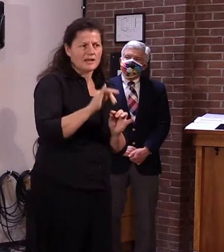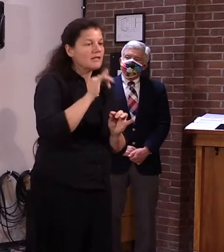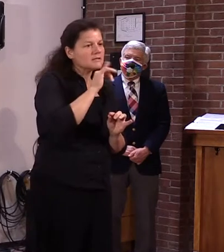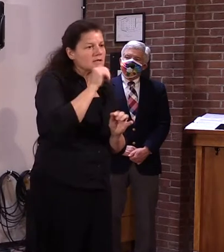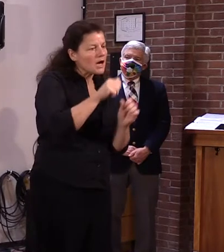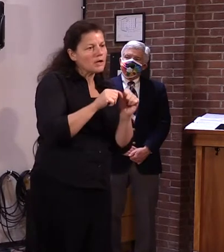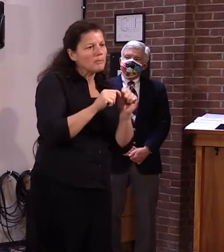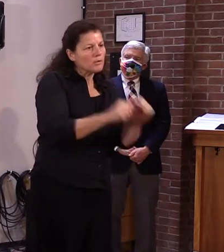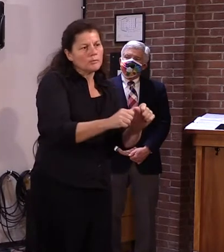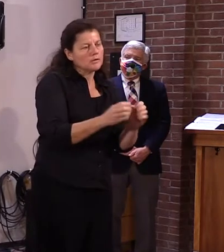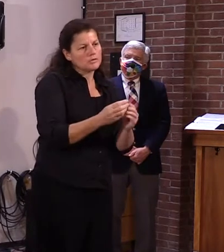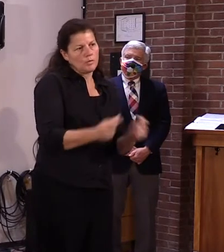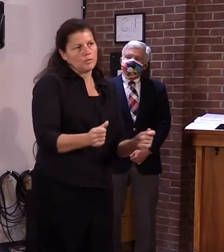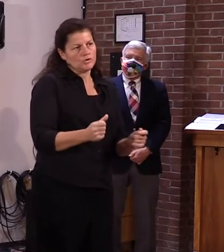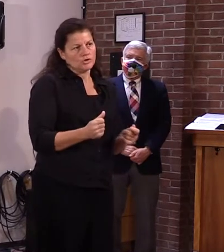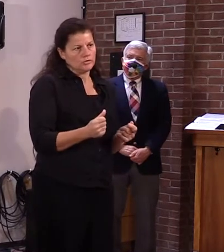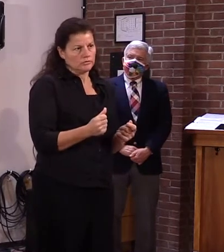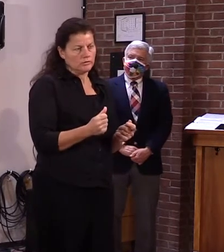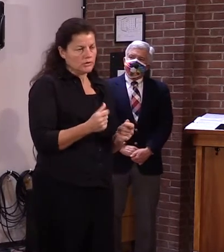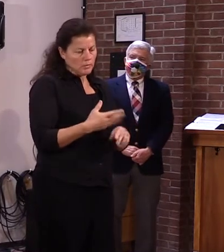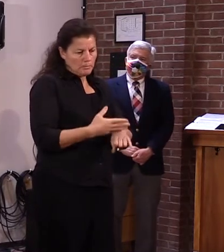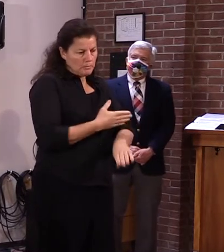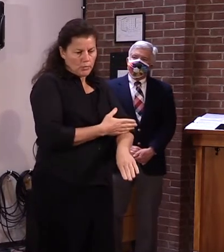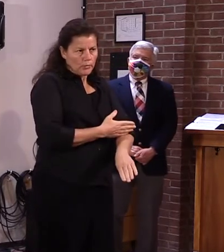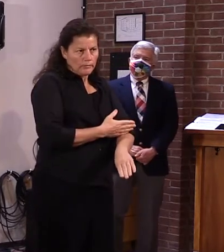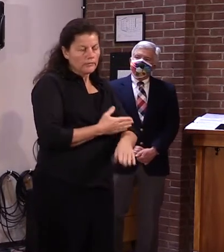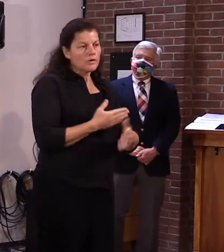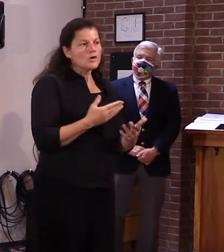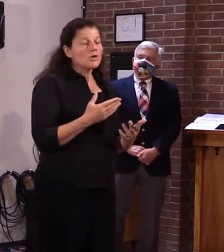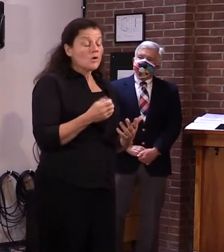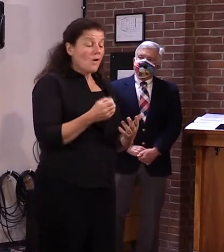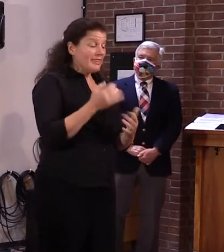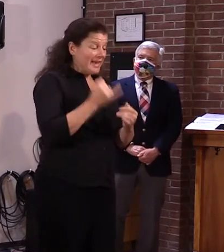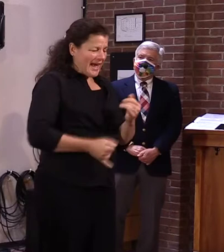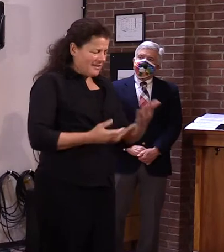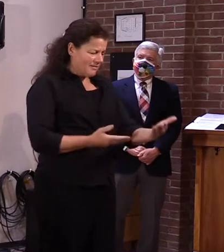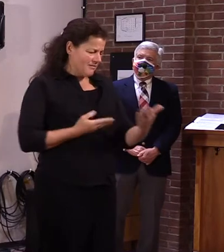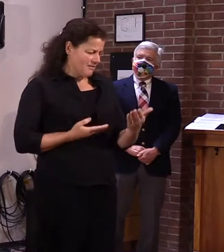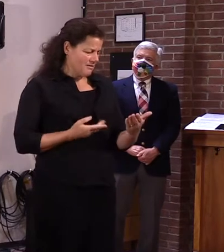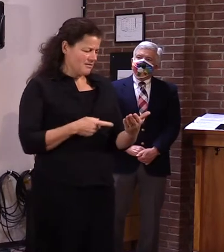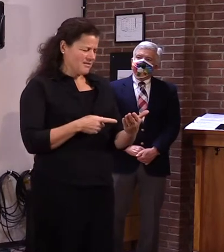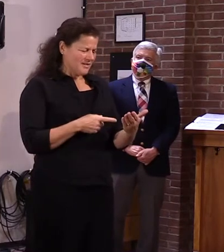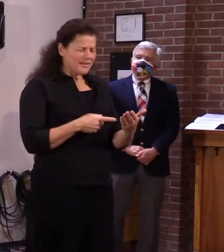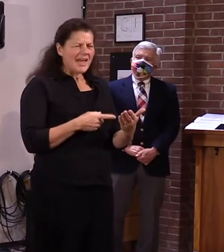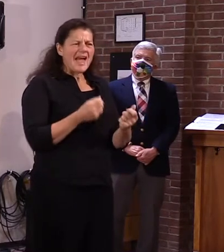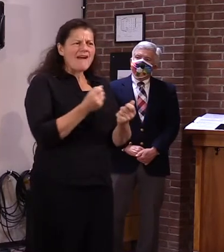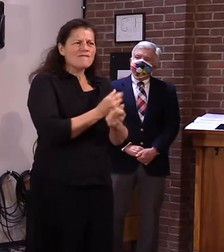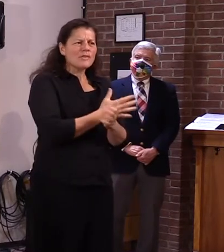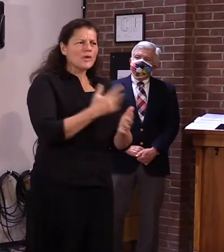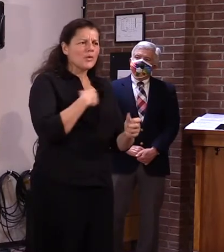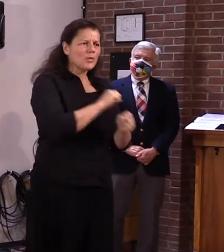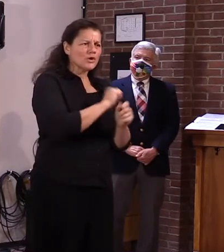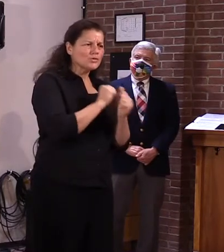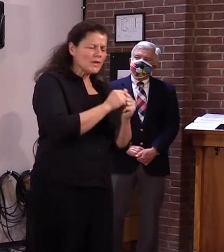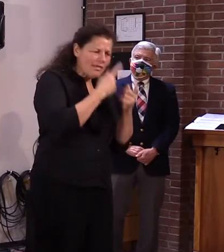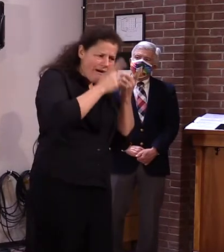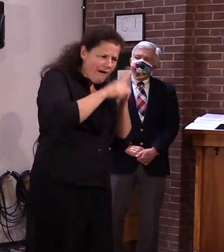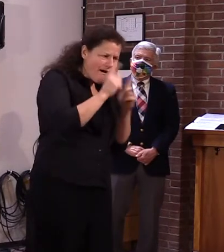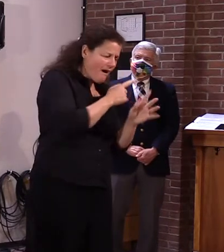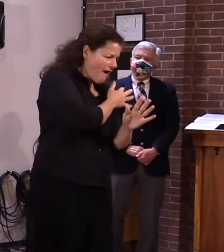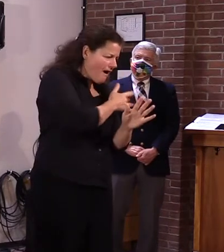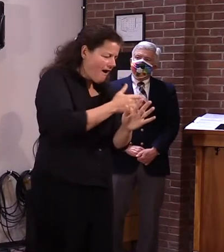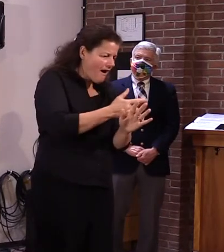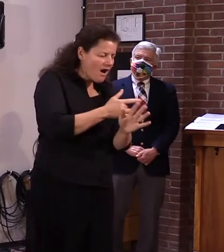solution, and all we really got in the end, everything else that we had worked on together was not included, and there was